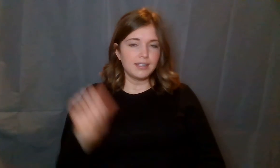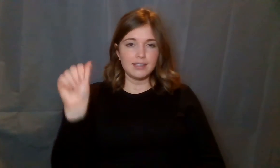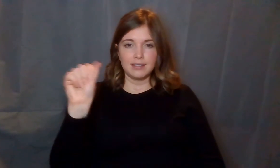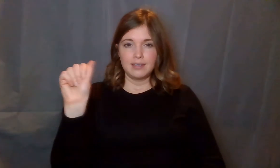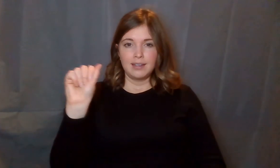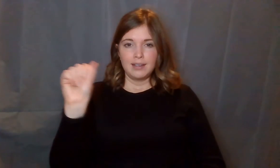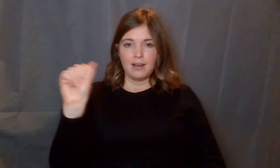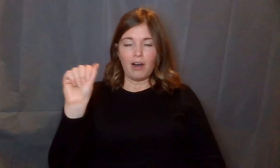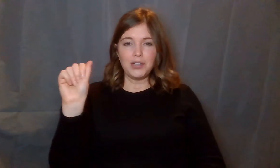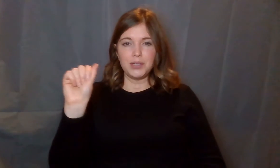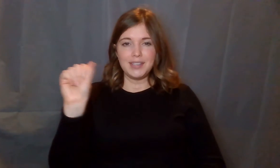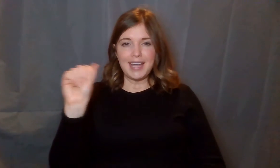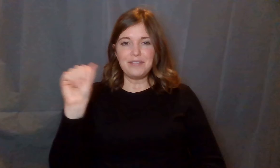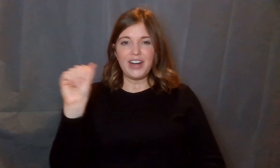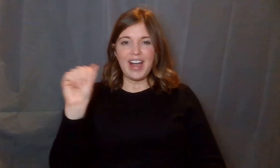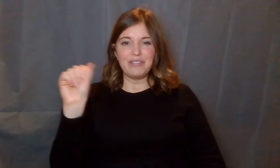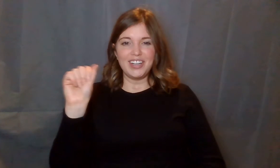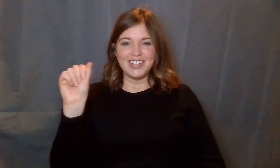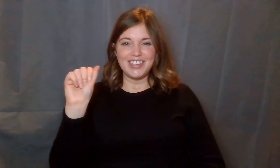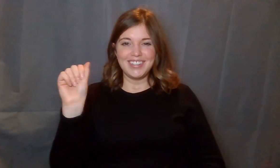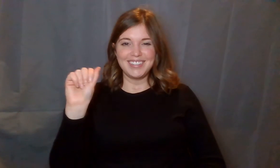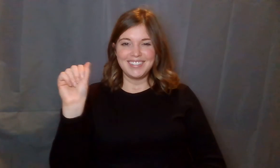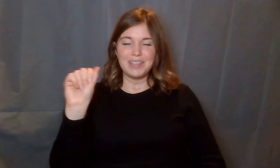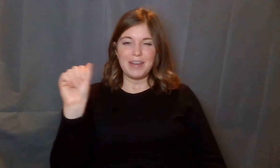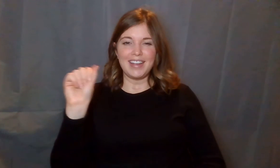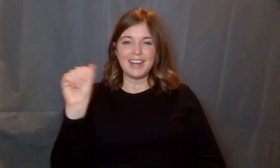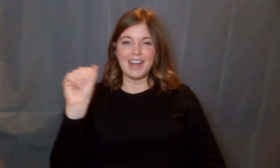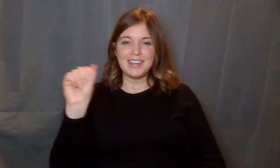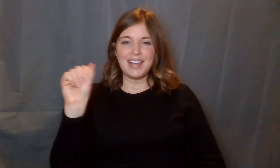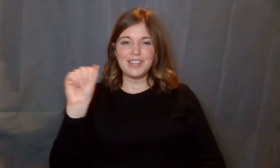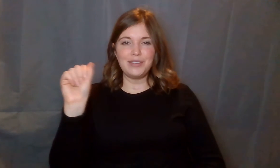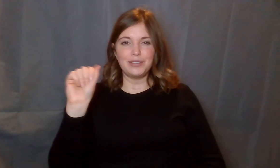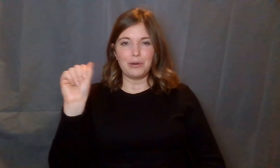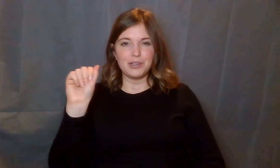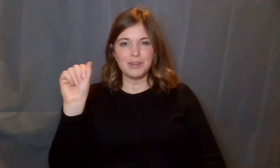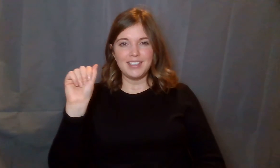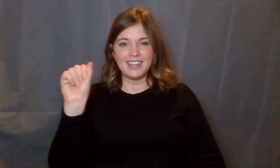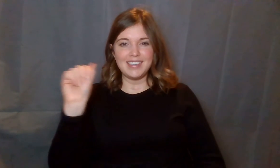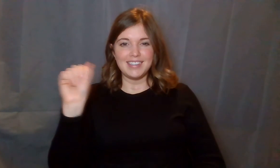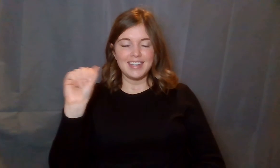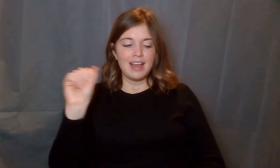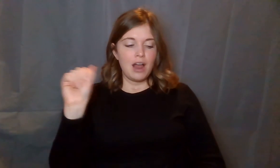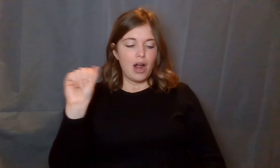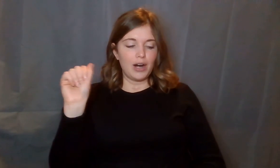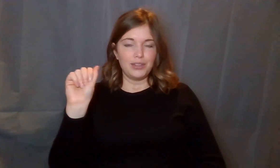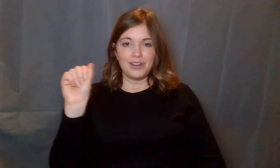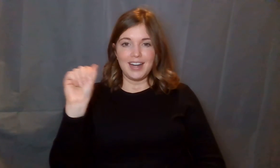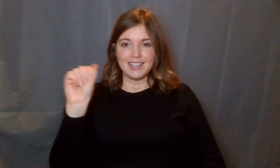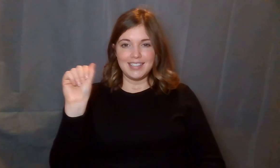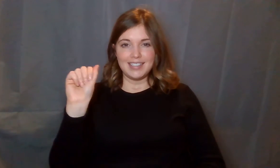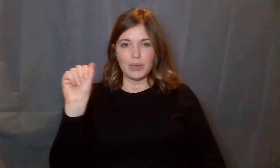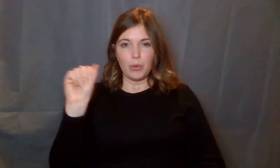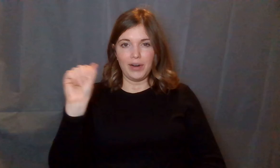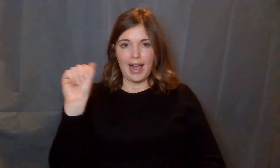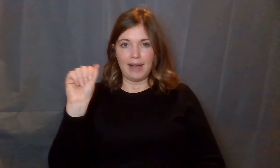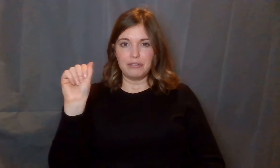Arthritis. Also the sign for average. Depending on context, you'll know which one it is. Arthritis or average.